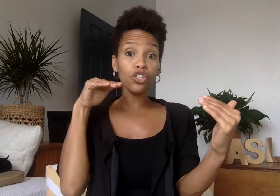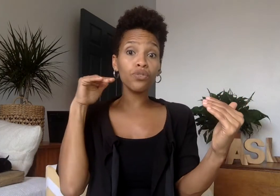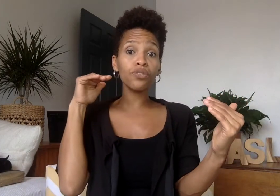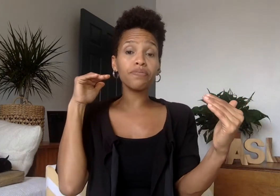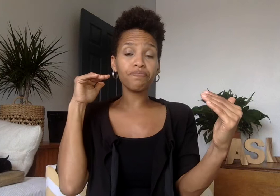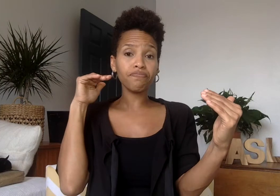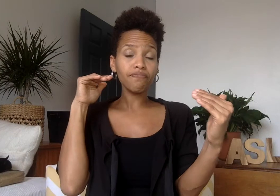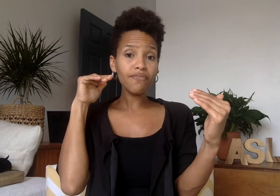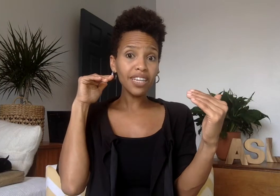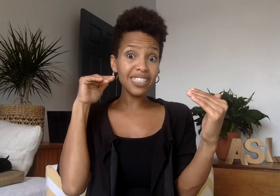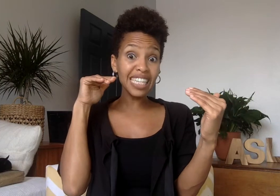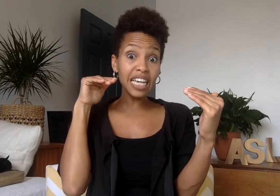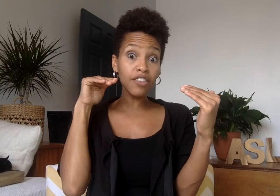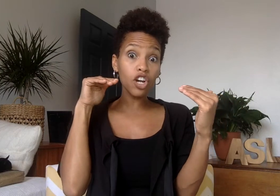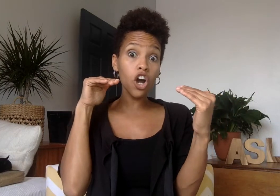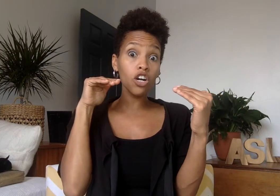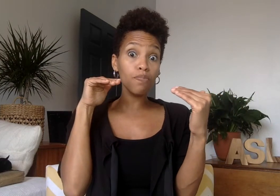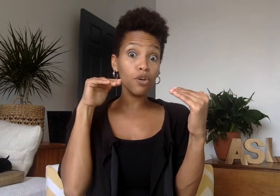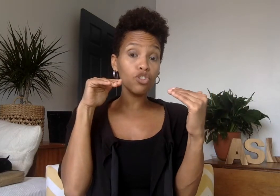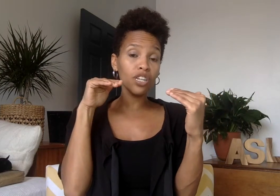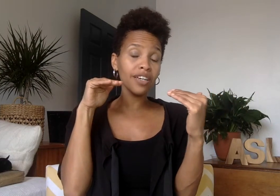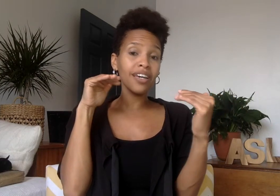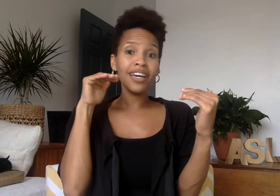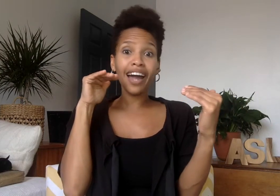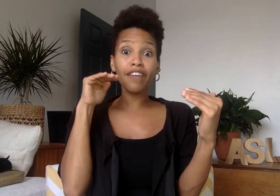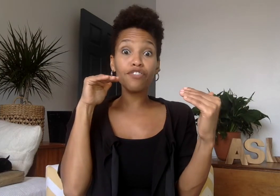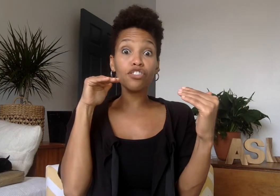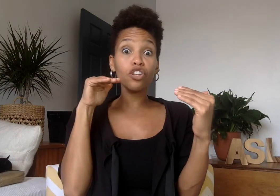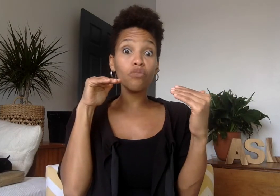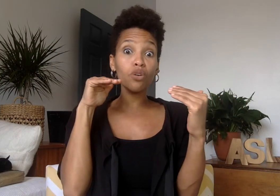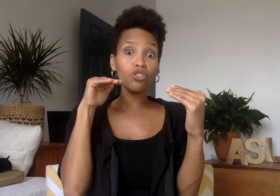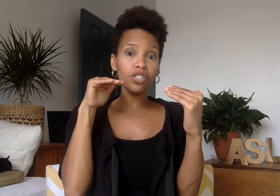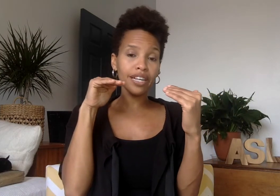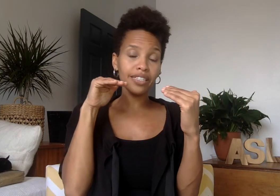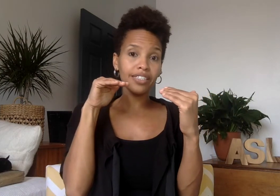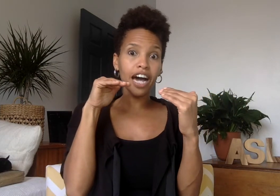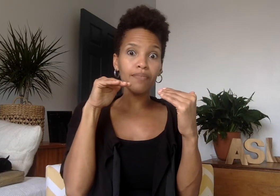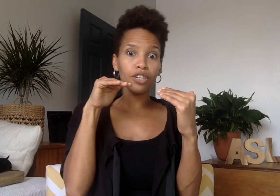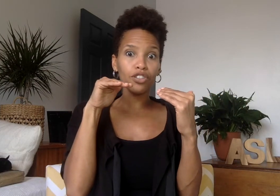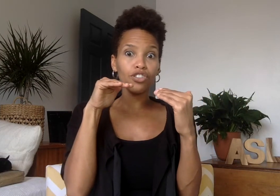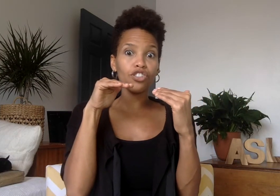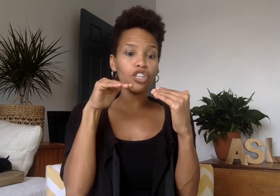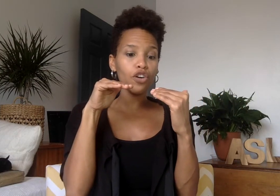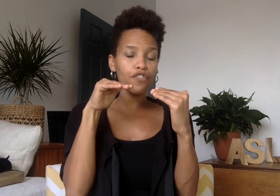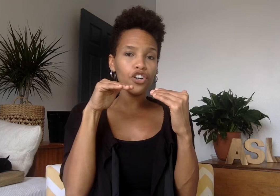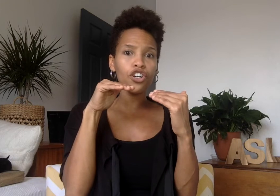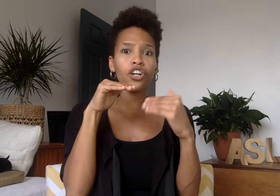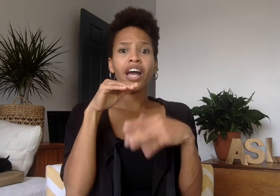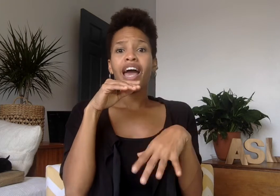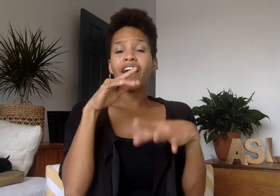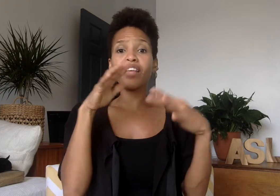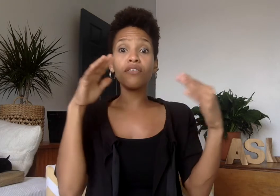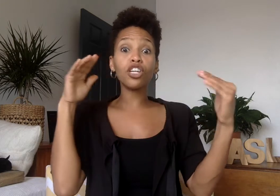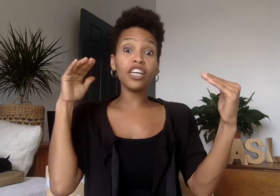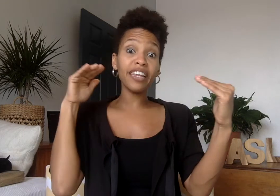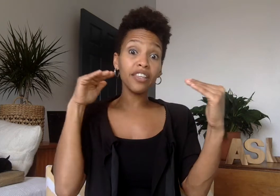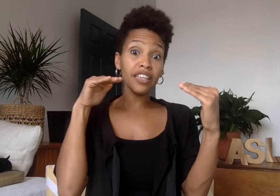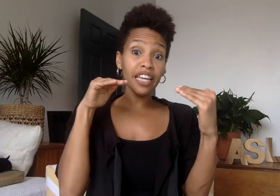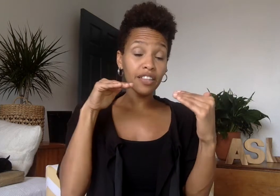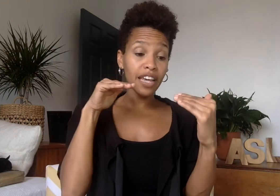shows seeing the car approaching kind of slow motion as the time starts to slow for her, and then